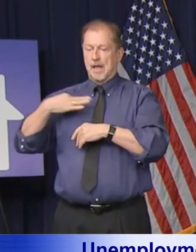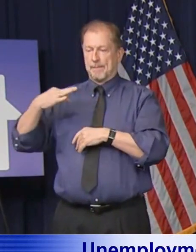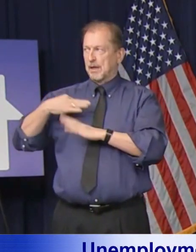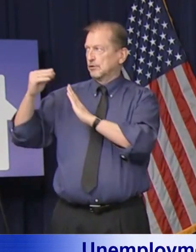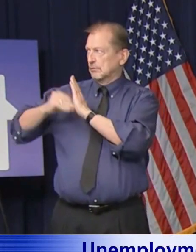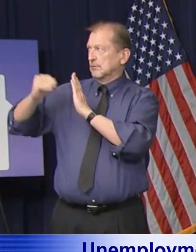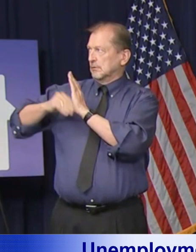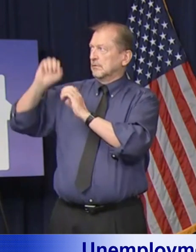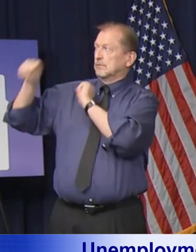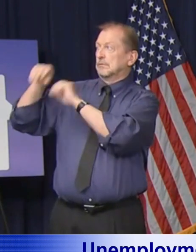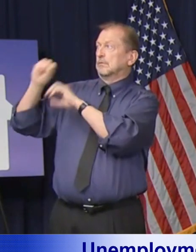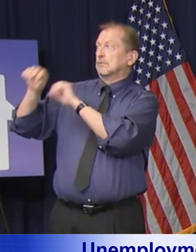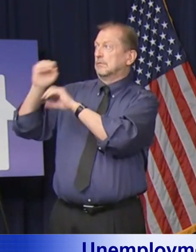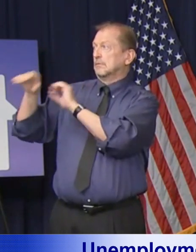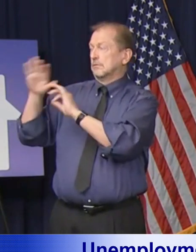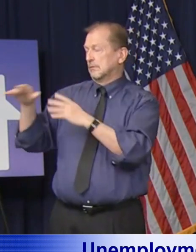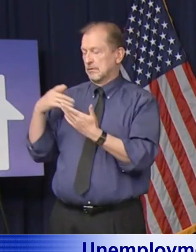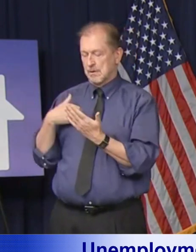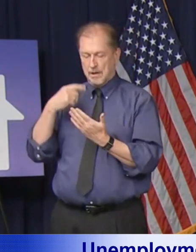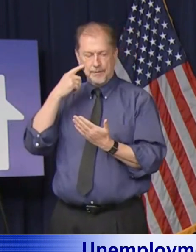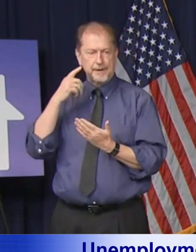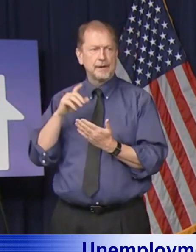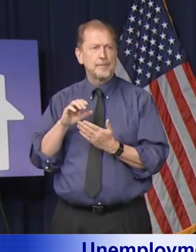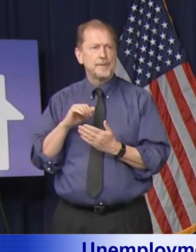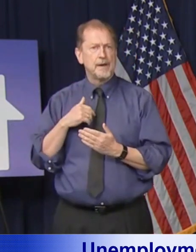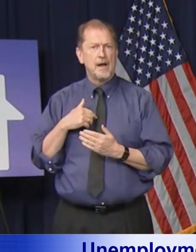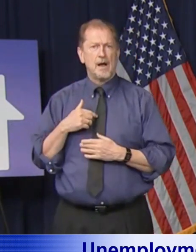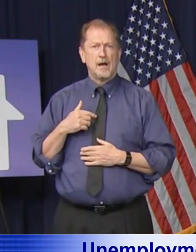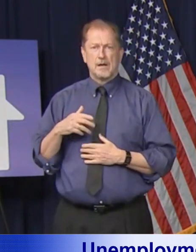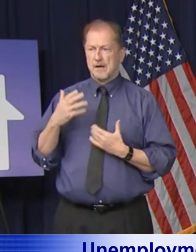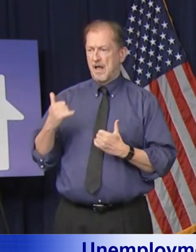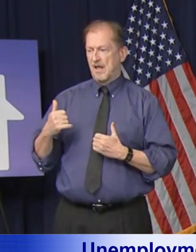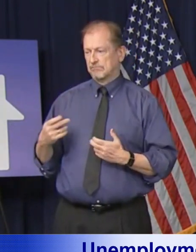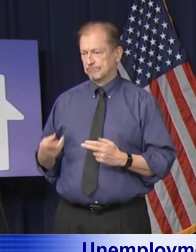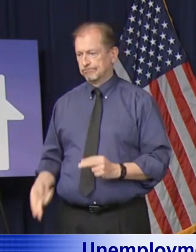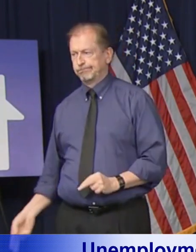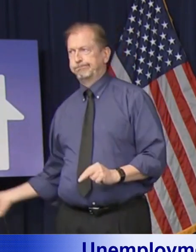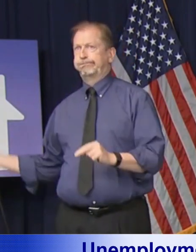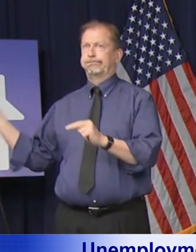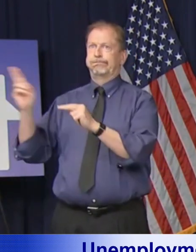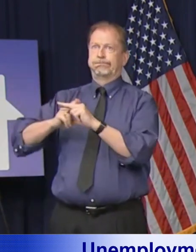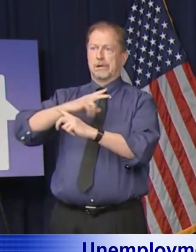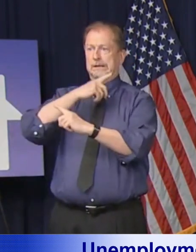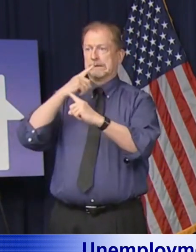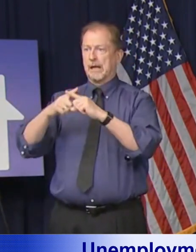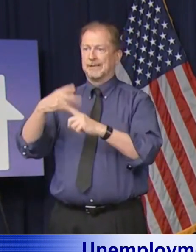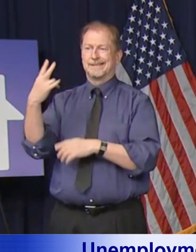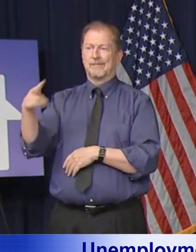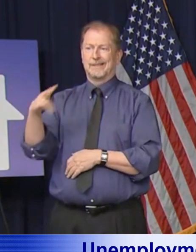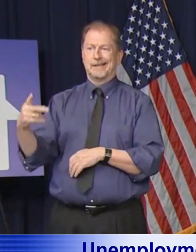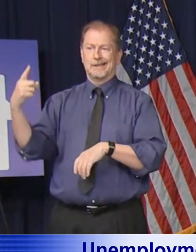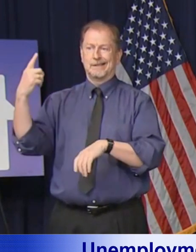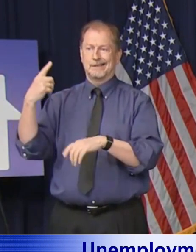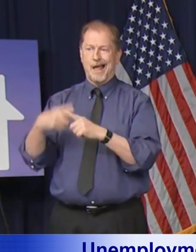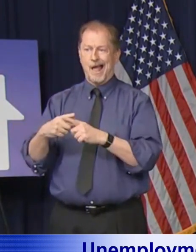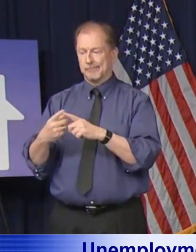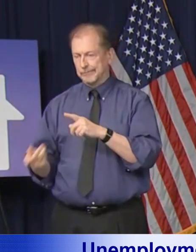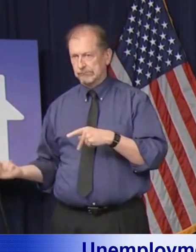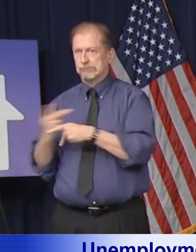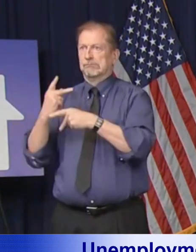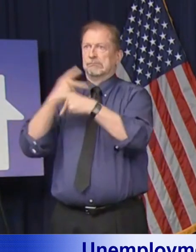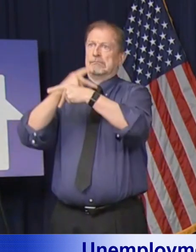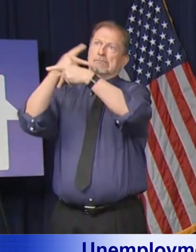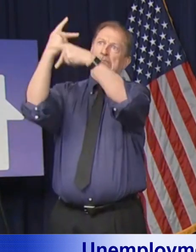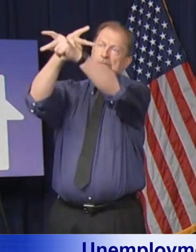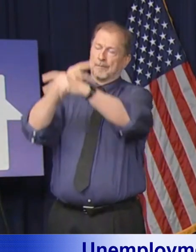I think 17 times the number. The last report I saw, 17 times